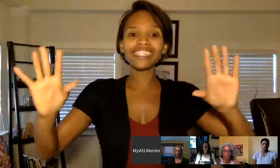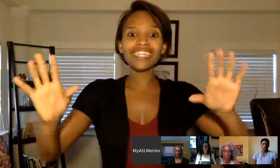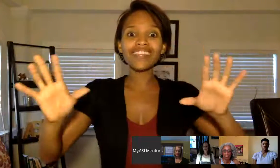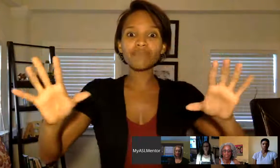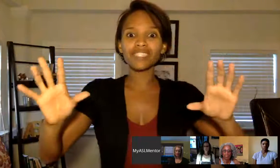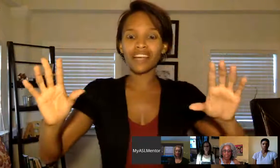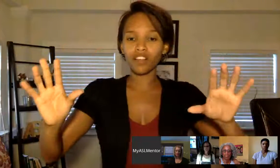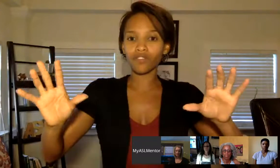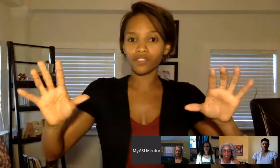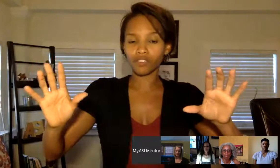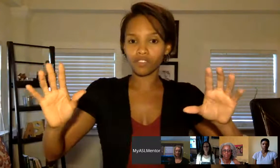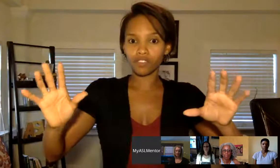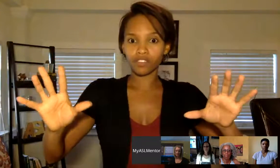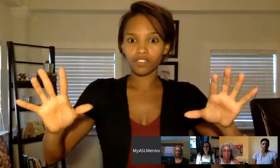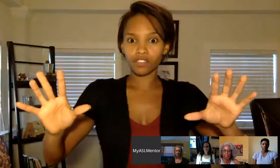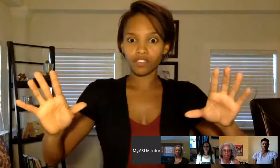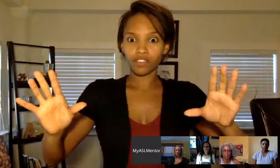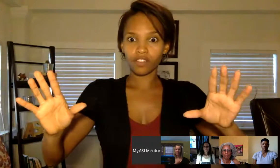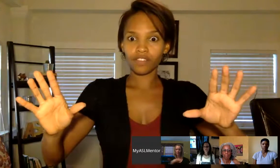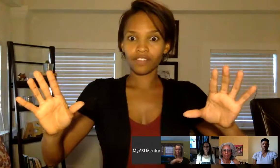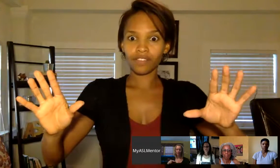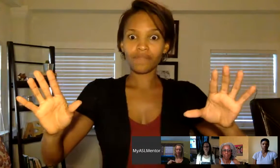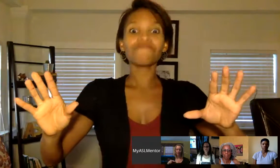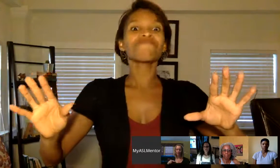do they see themselves?